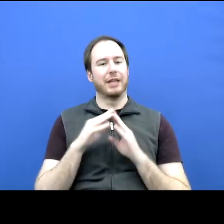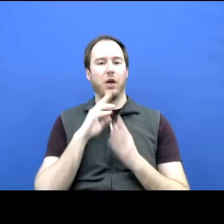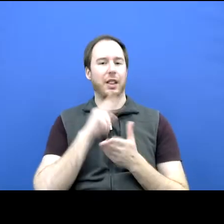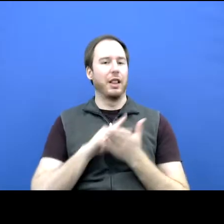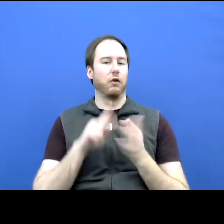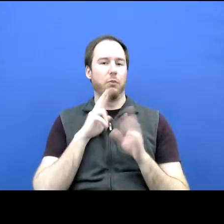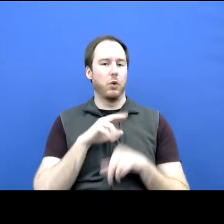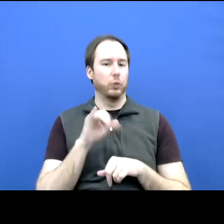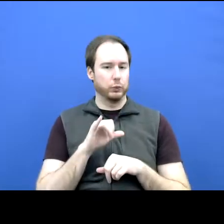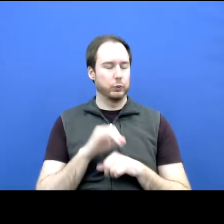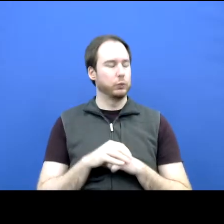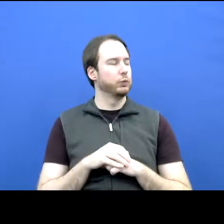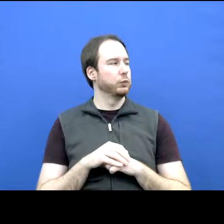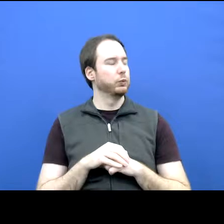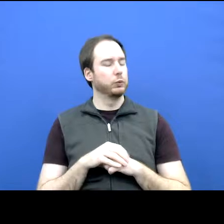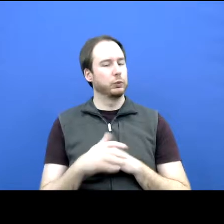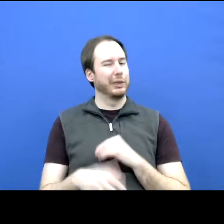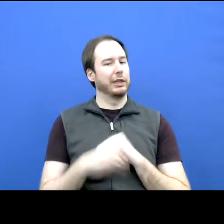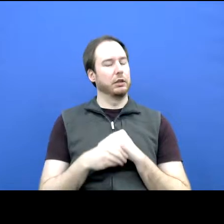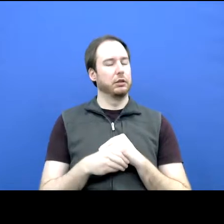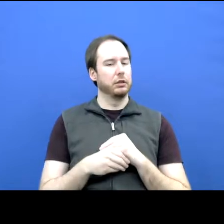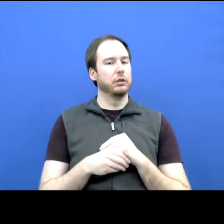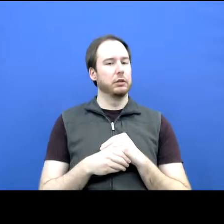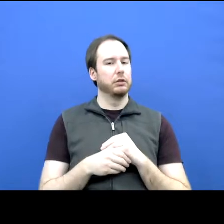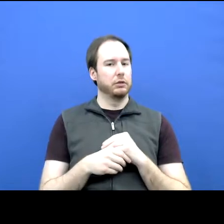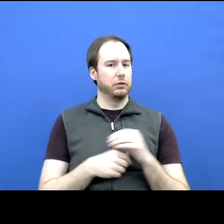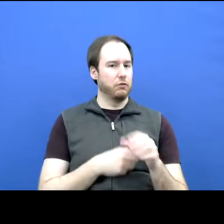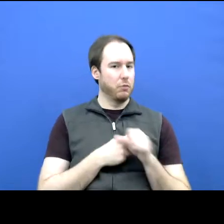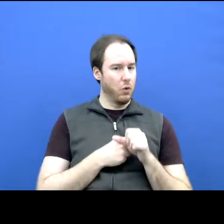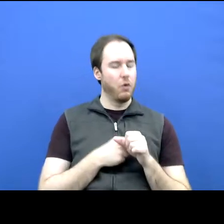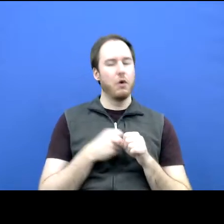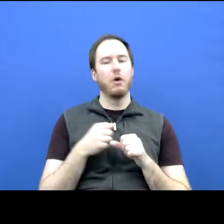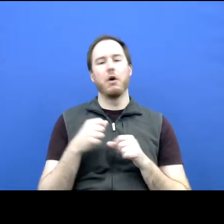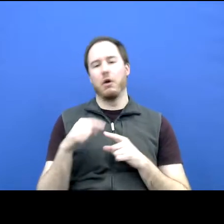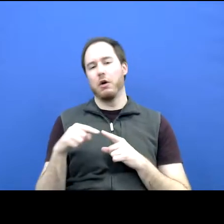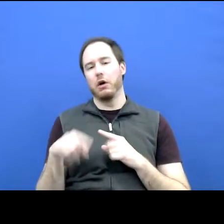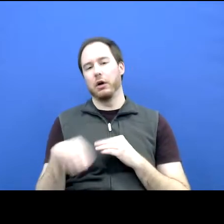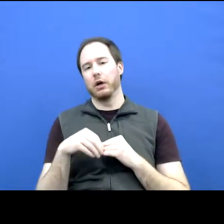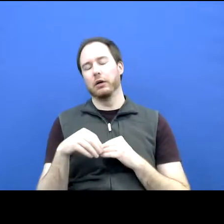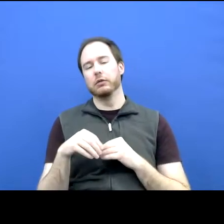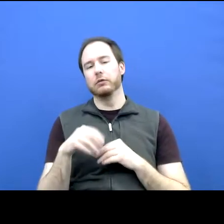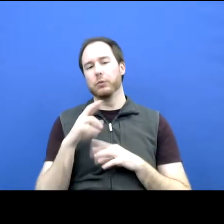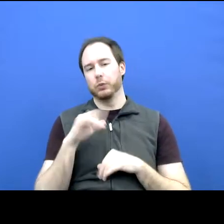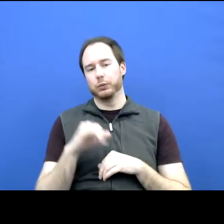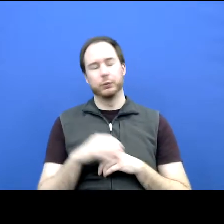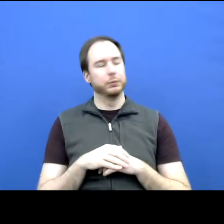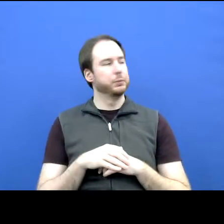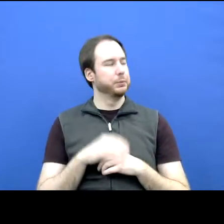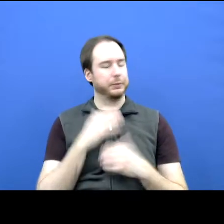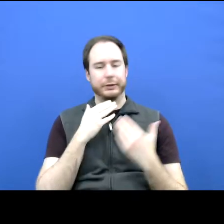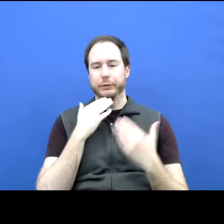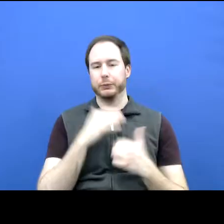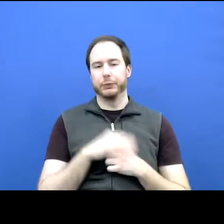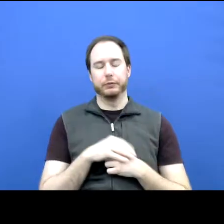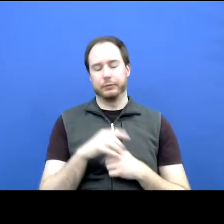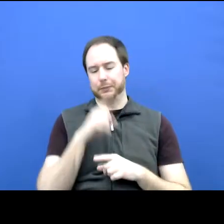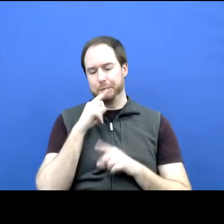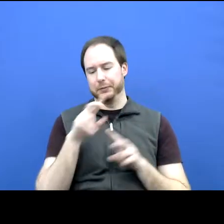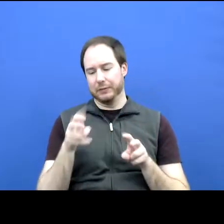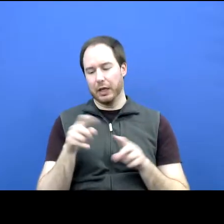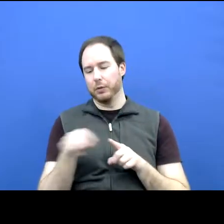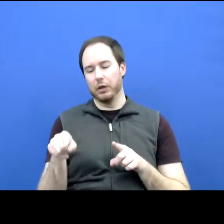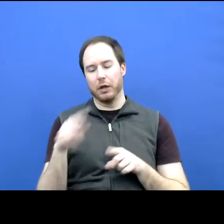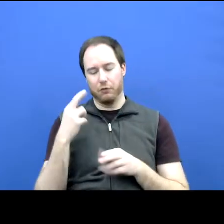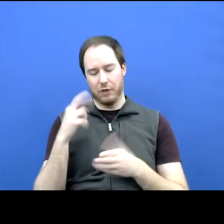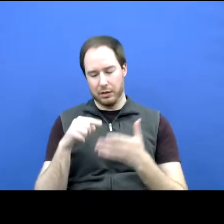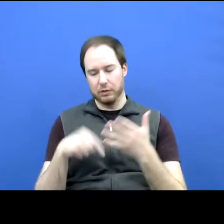report. Oh, yeah. So in addition to the revenue expense reports. Thank So, you. yeah. It didn't say that in the title. I